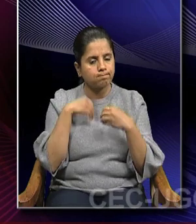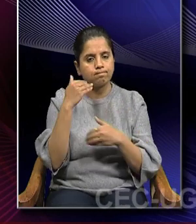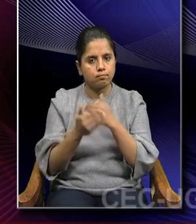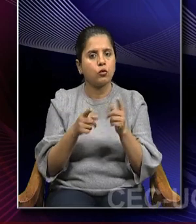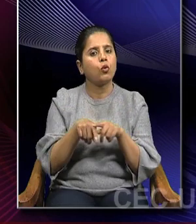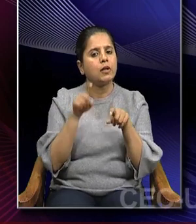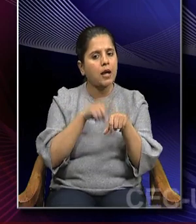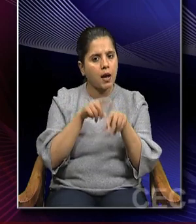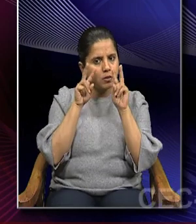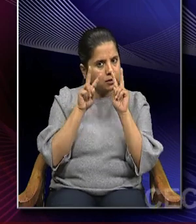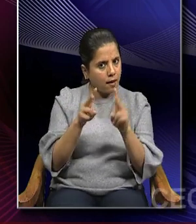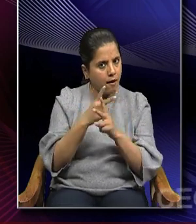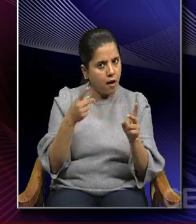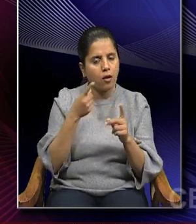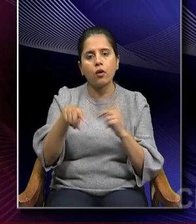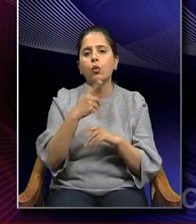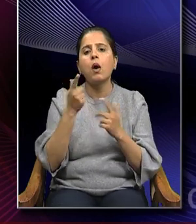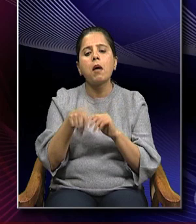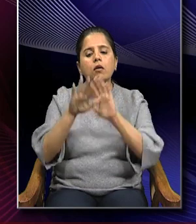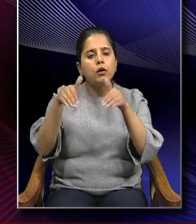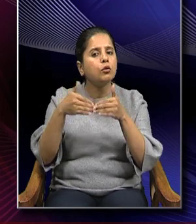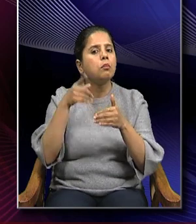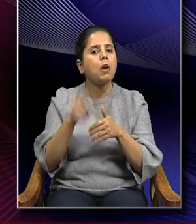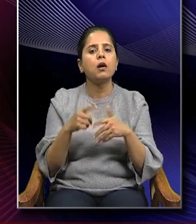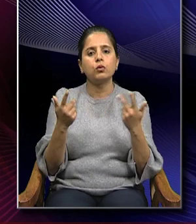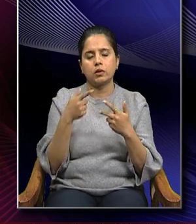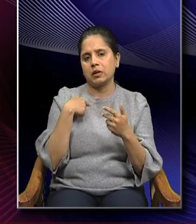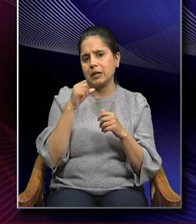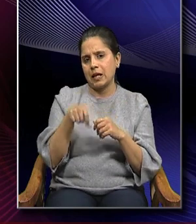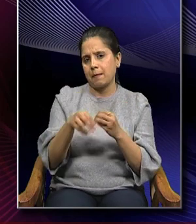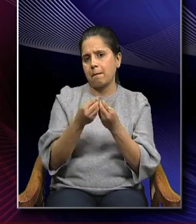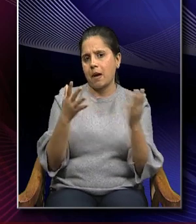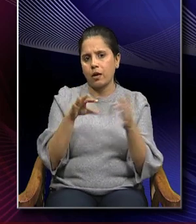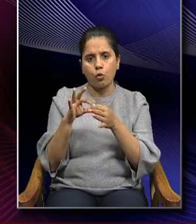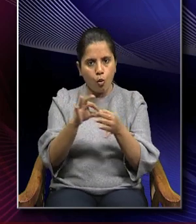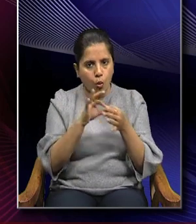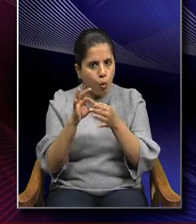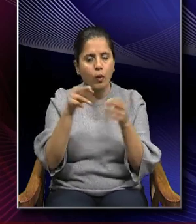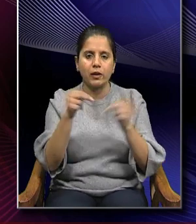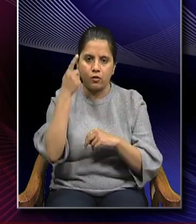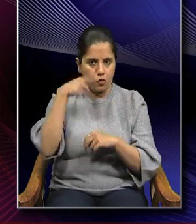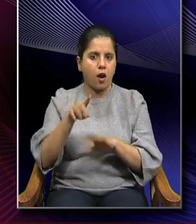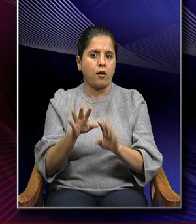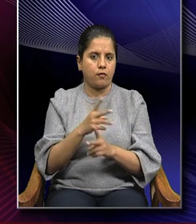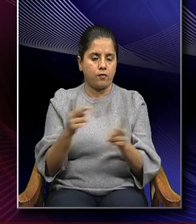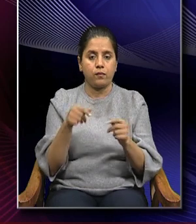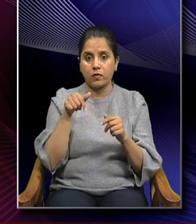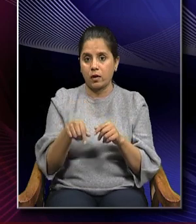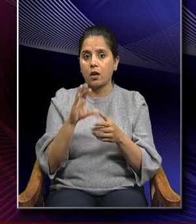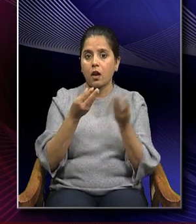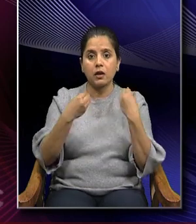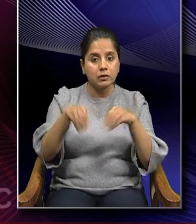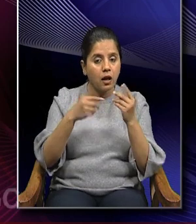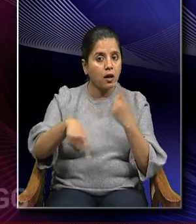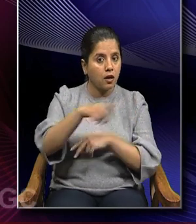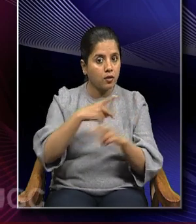at the timing, at what time we should introduce it, and of course, there is a lot of coordination needed for that. So, this commercialization